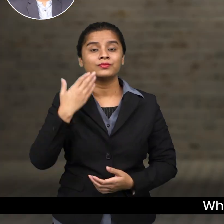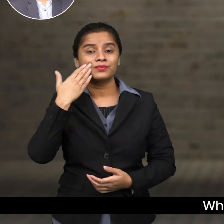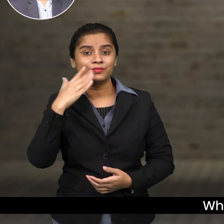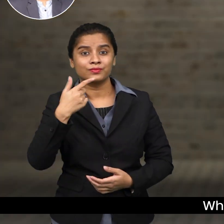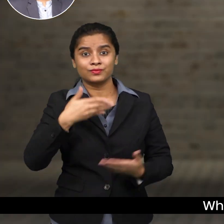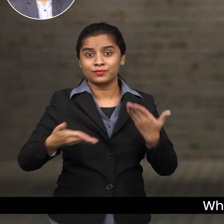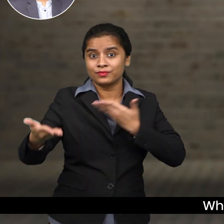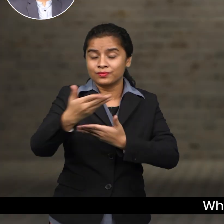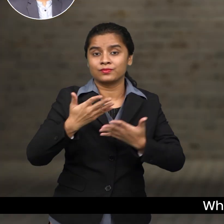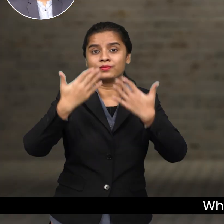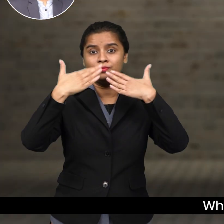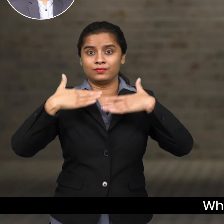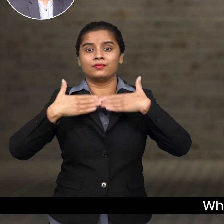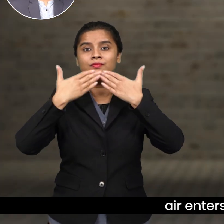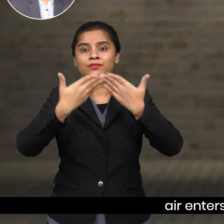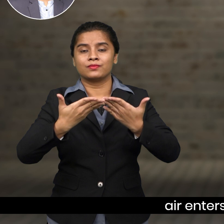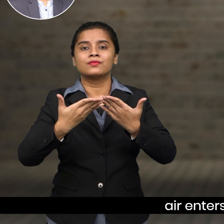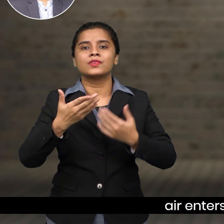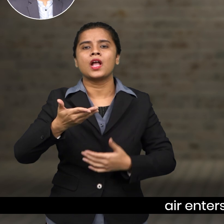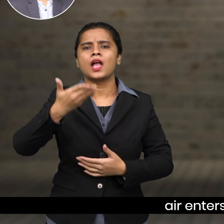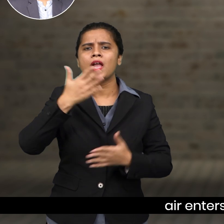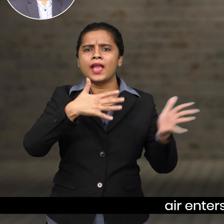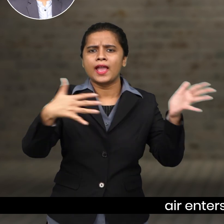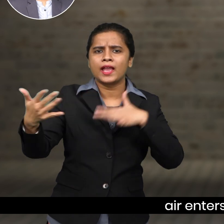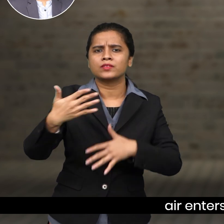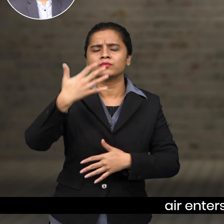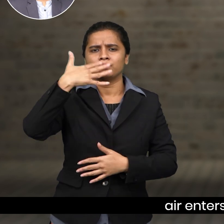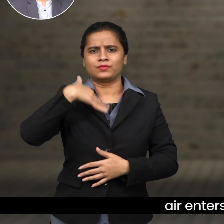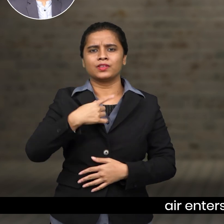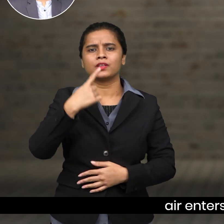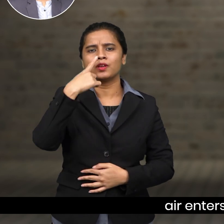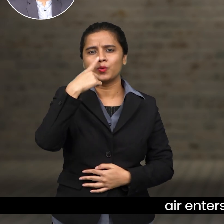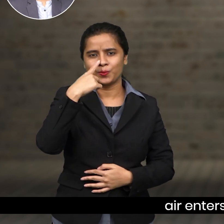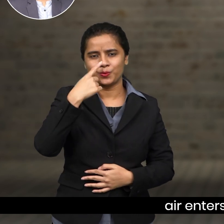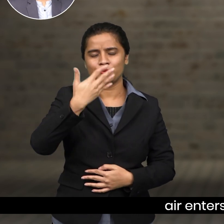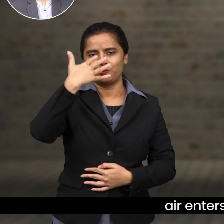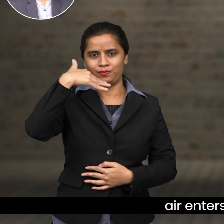When we breathe, air enters through our nostrils.